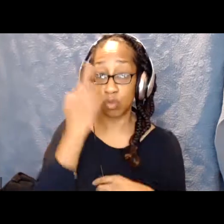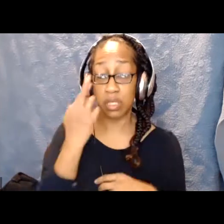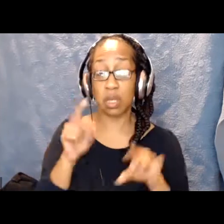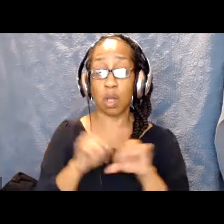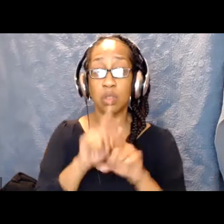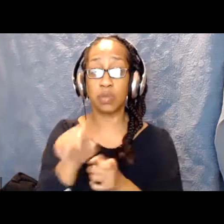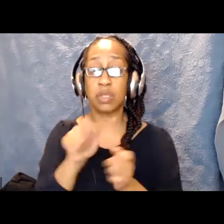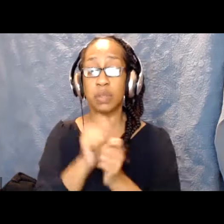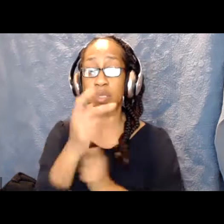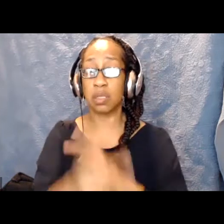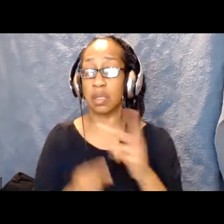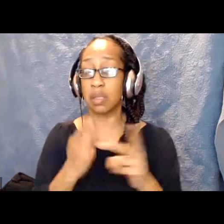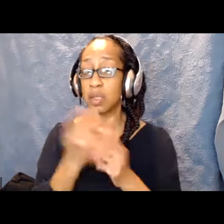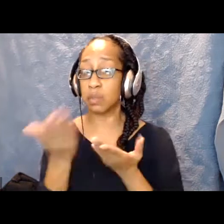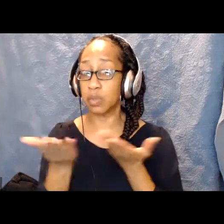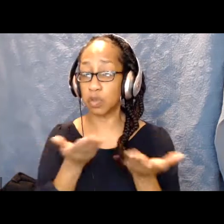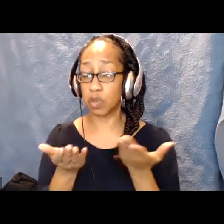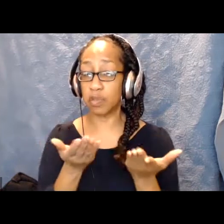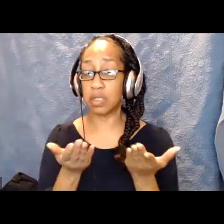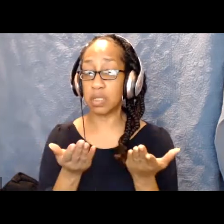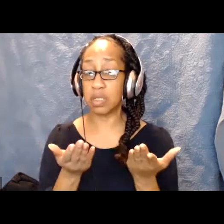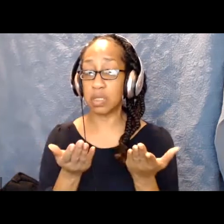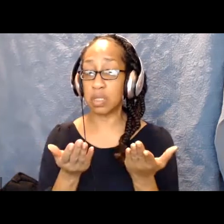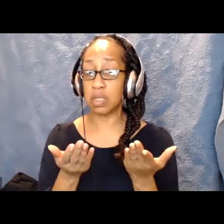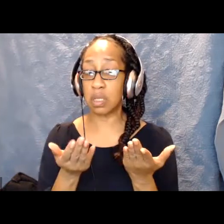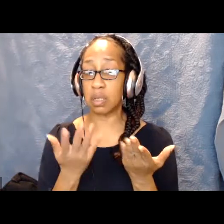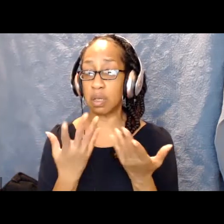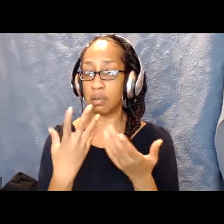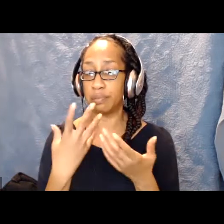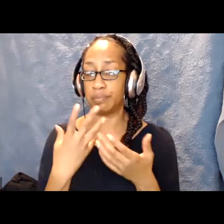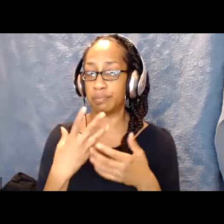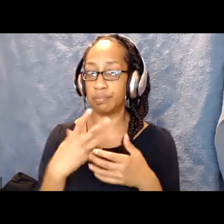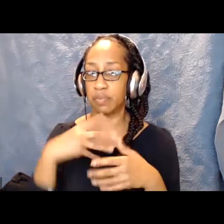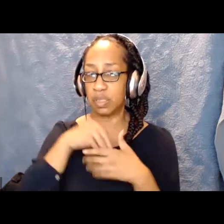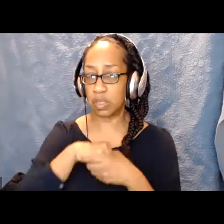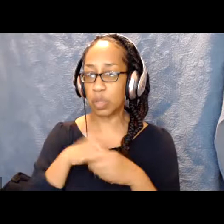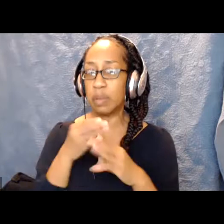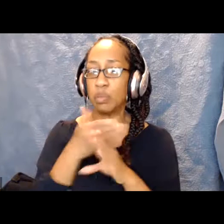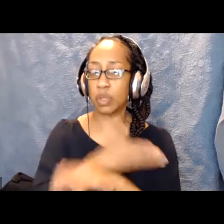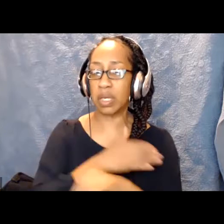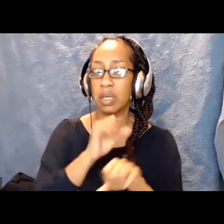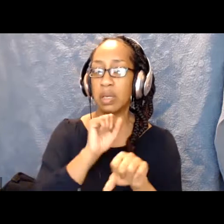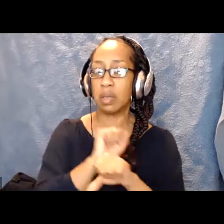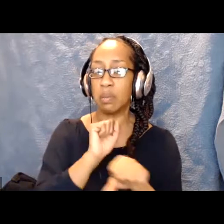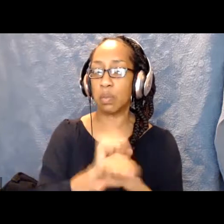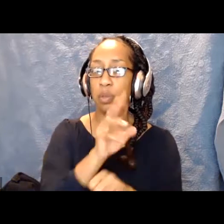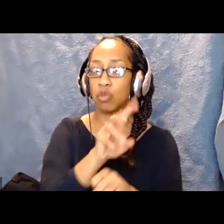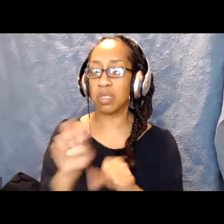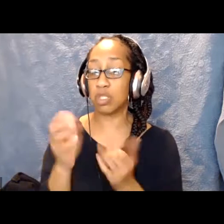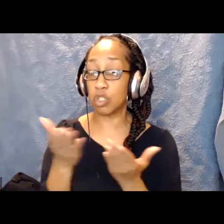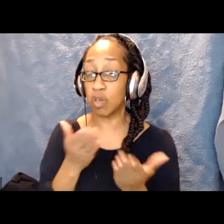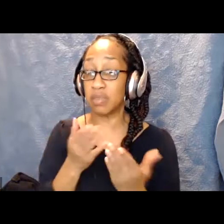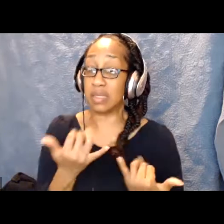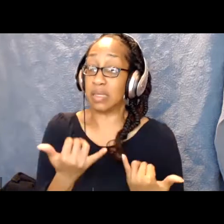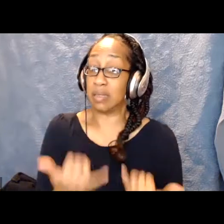of services that come within the category of pre-employment transition services, that VR agencies are